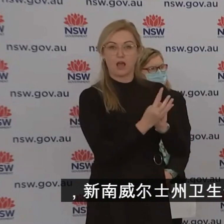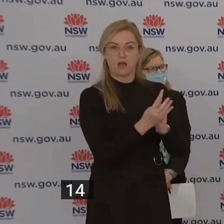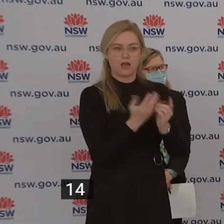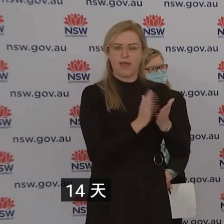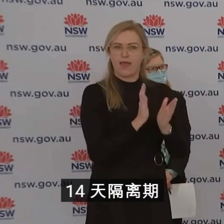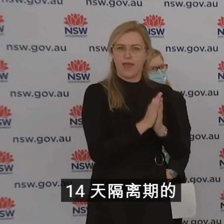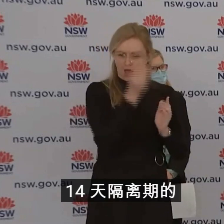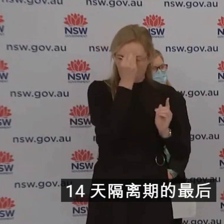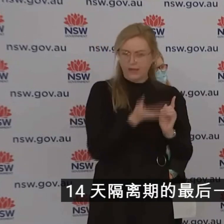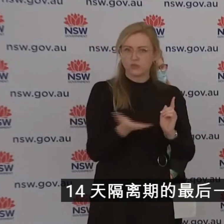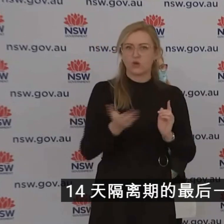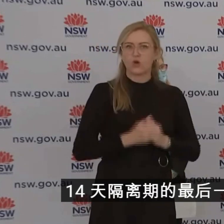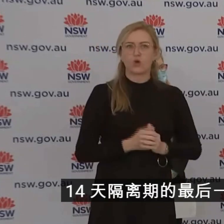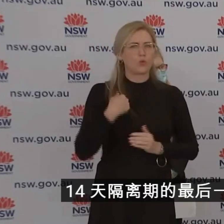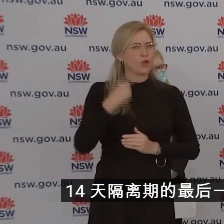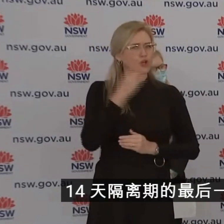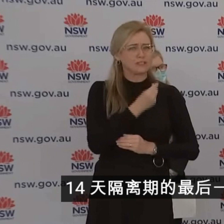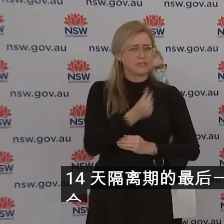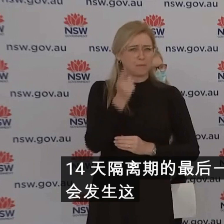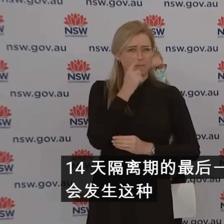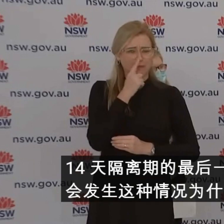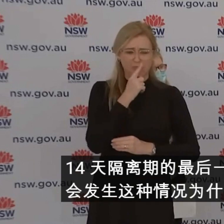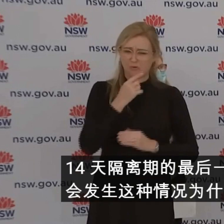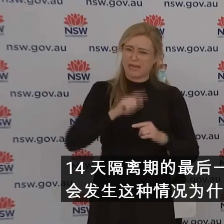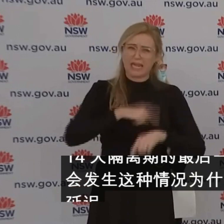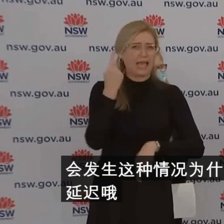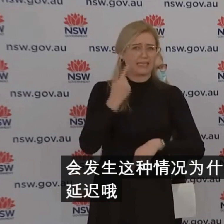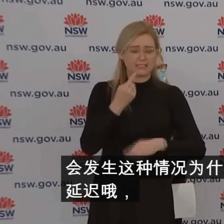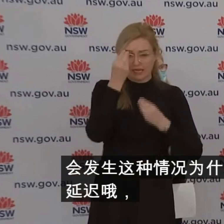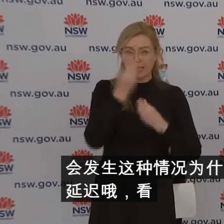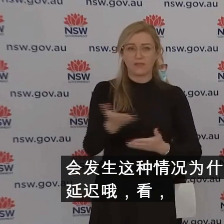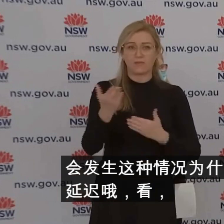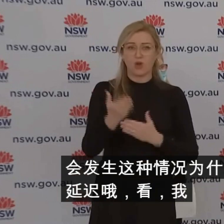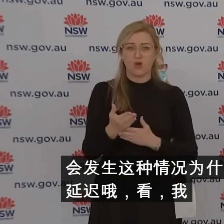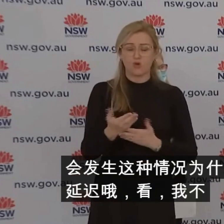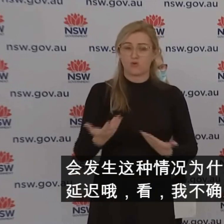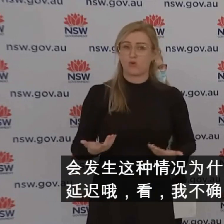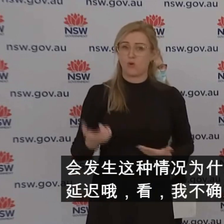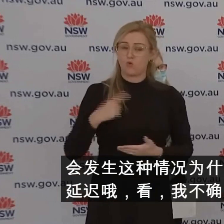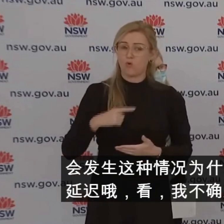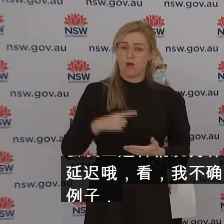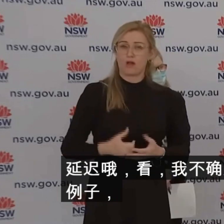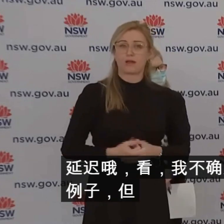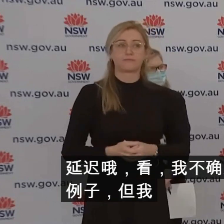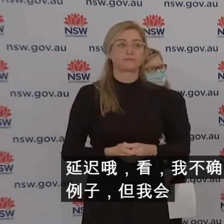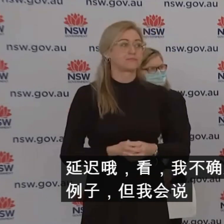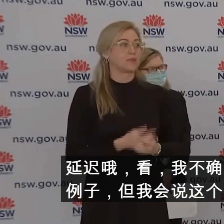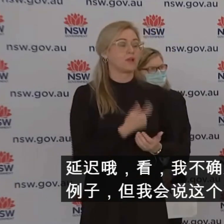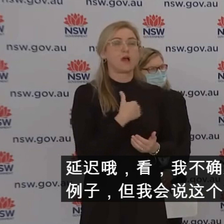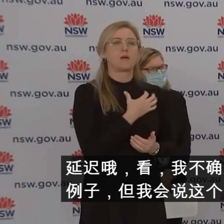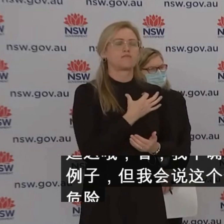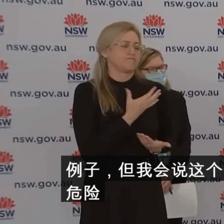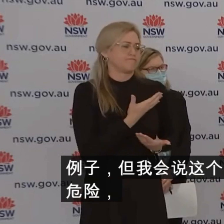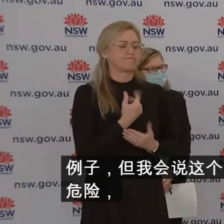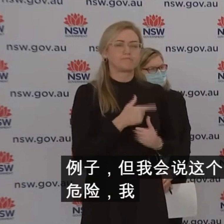last day of a 14-day isolation period. Why would that be happening? Why would there be those delays? Oh, look, I'm not sure of those examples, but I will say